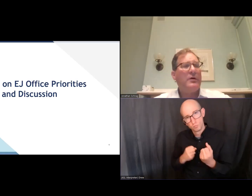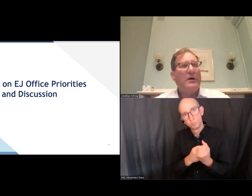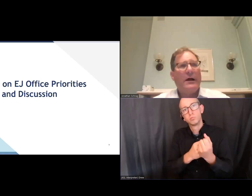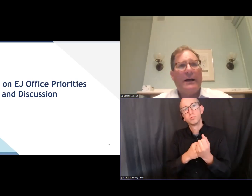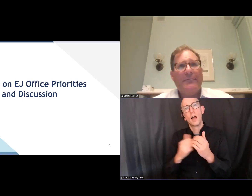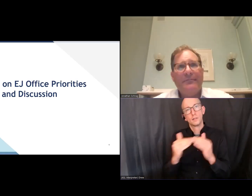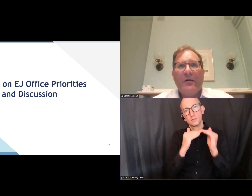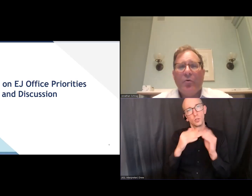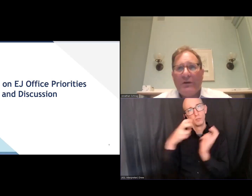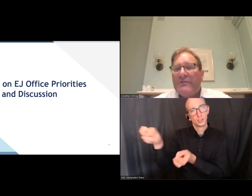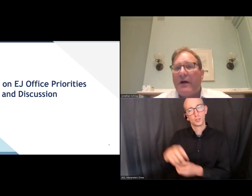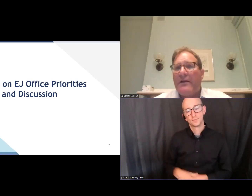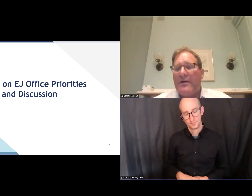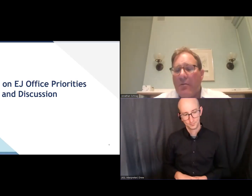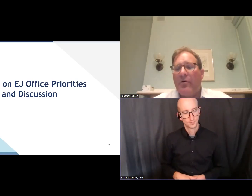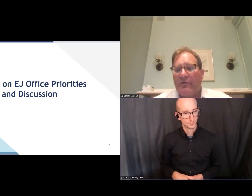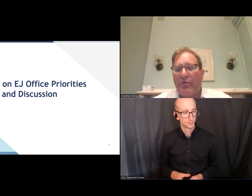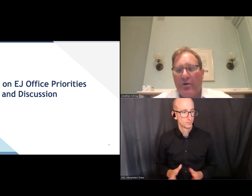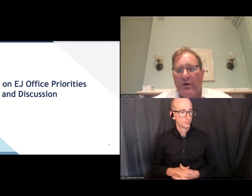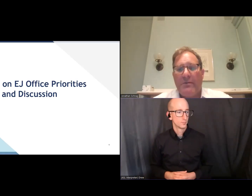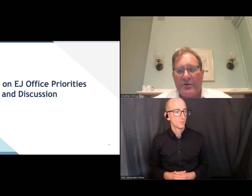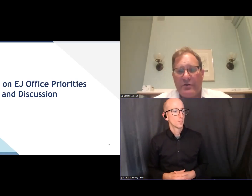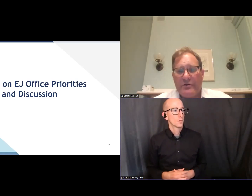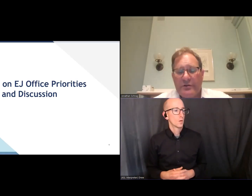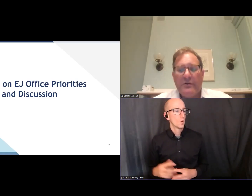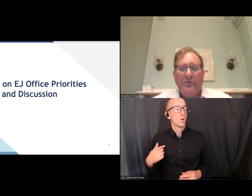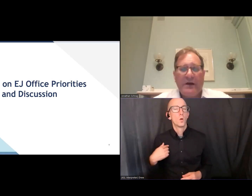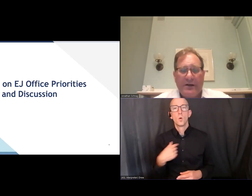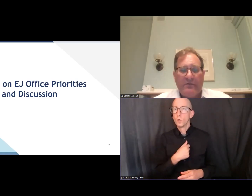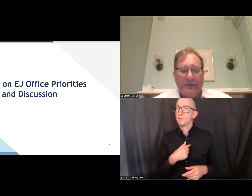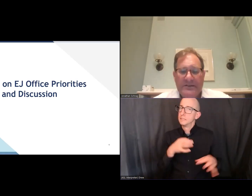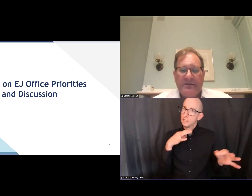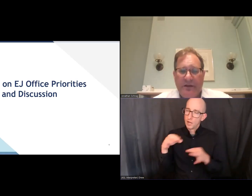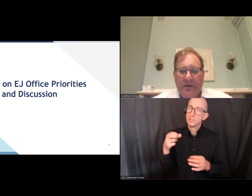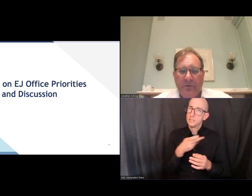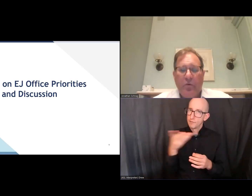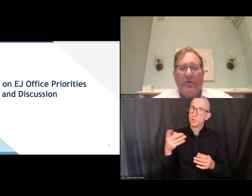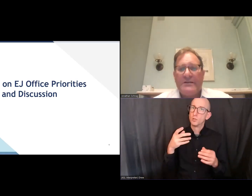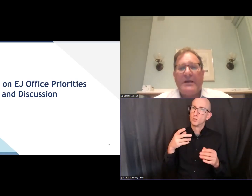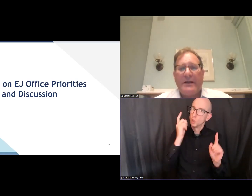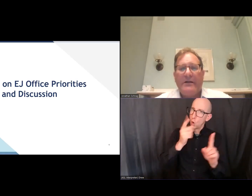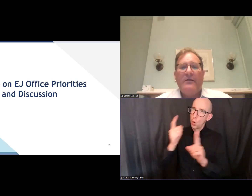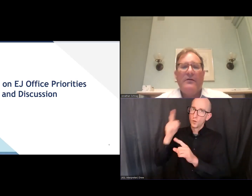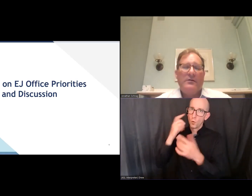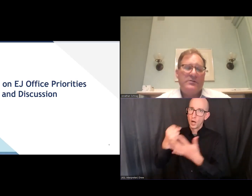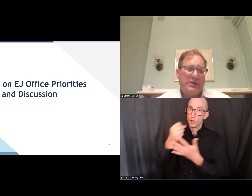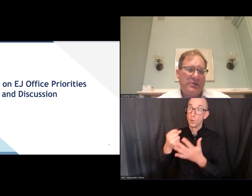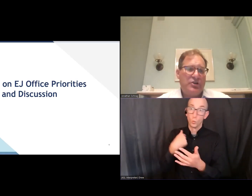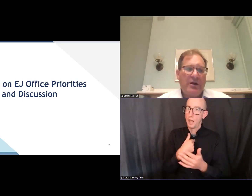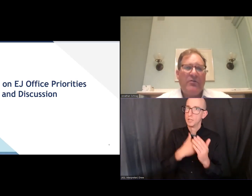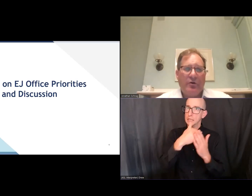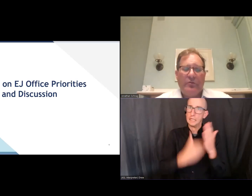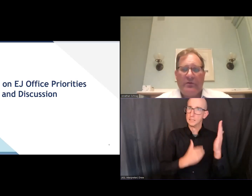So we've defined a number of priority measures. We've got a list of them. We're excited